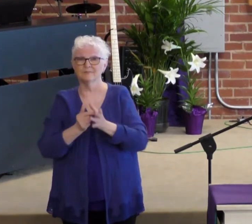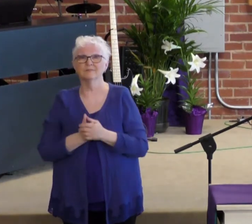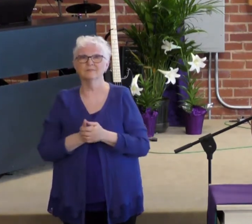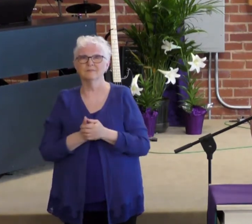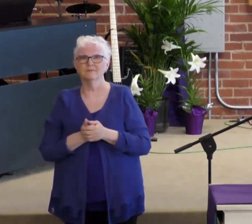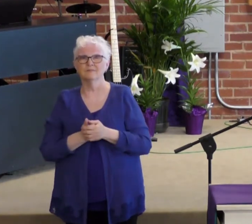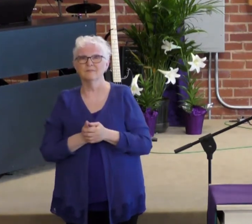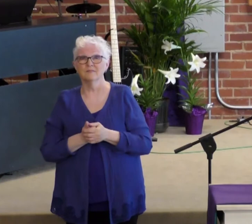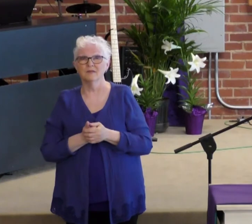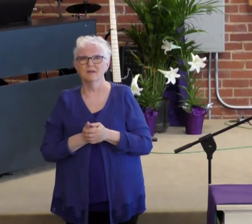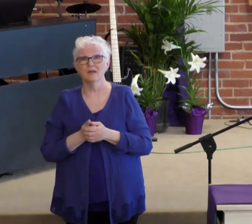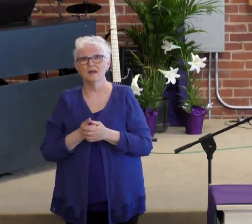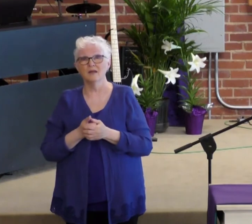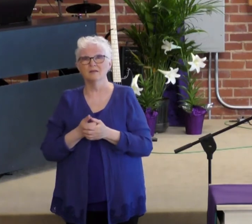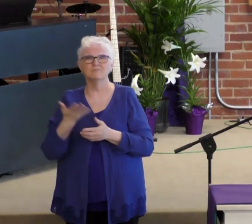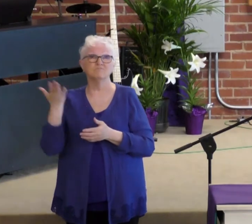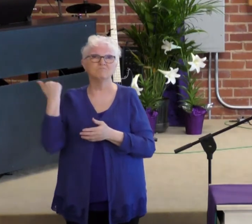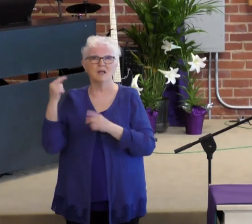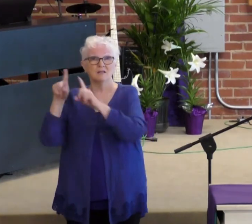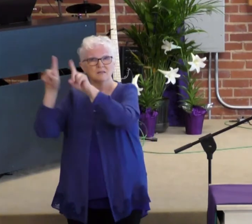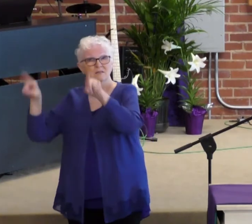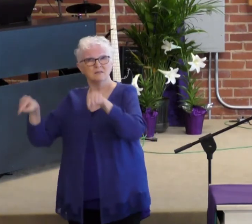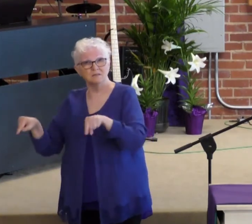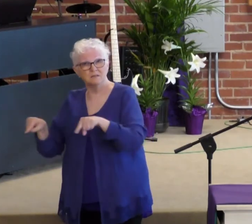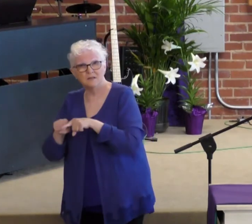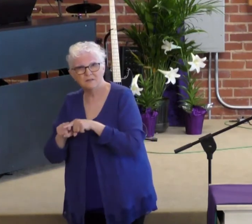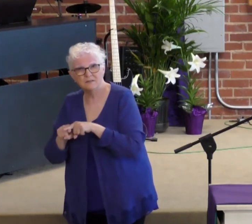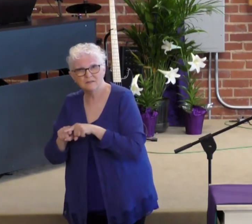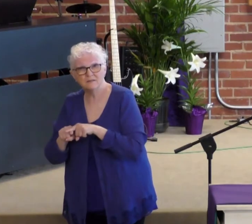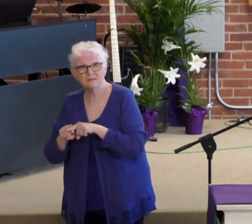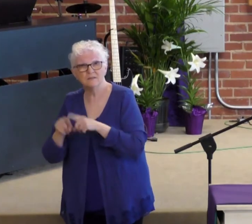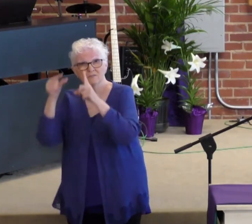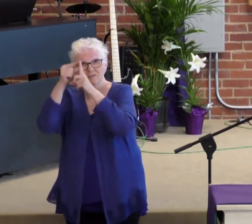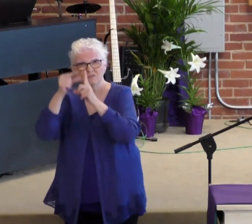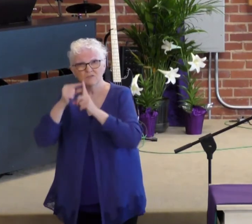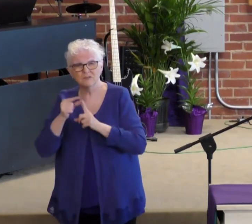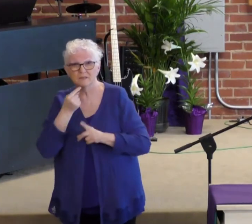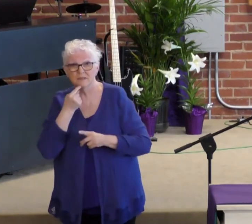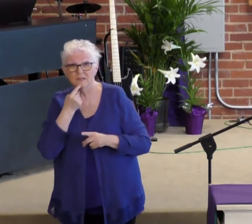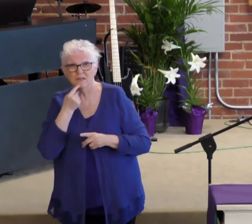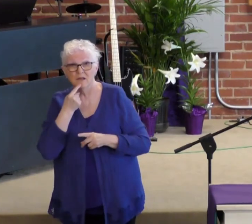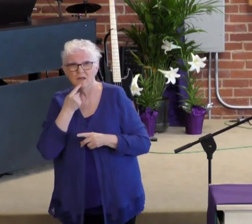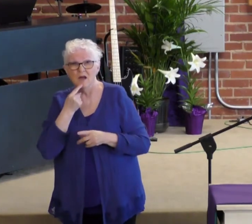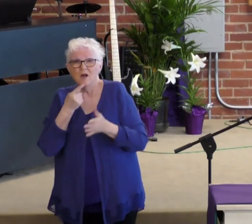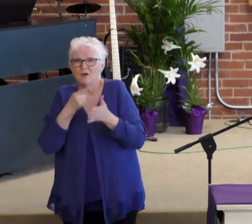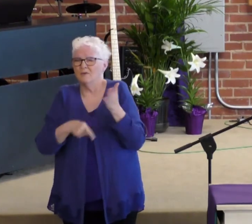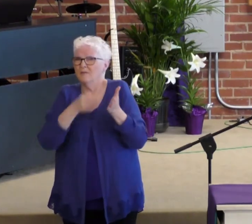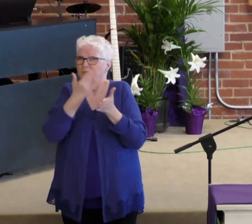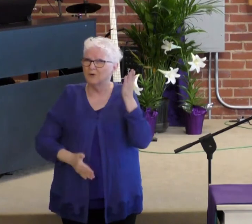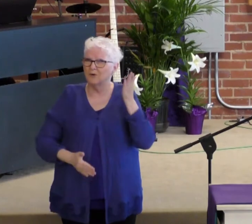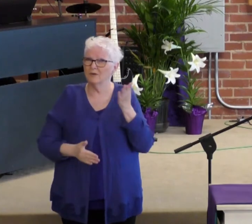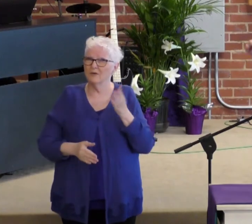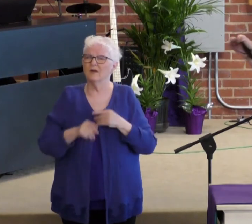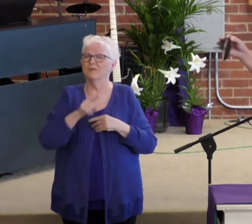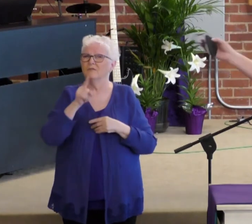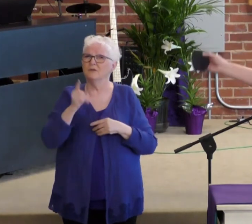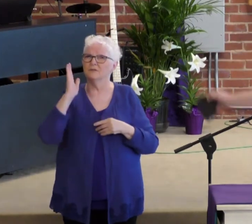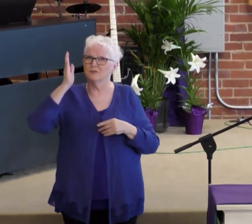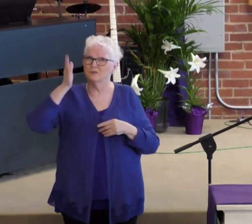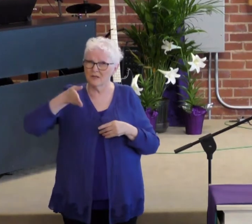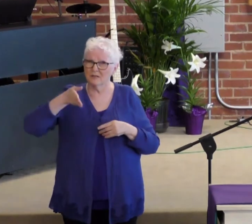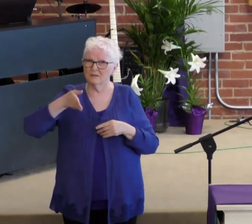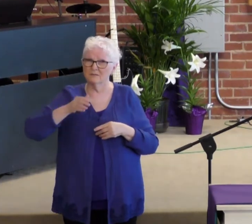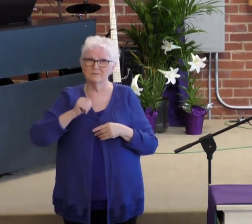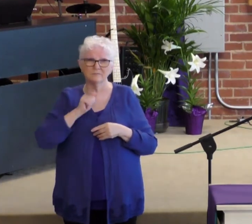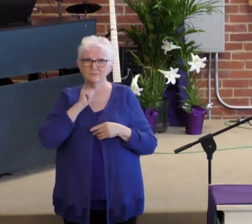like I saw a sign that says, what part of thou shalt do you not understand? But yet, so many people try to add